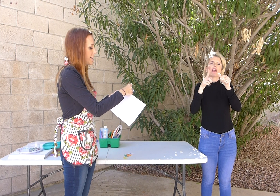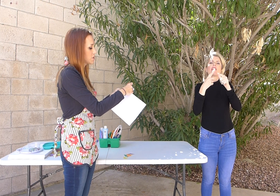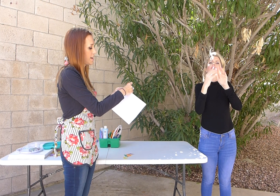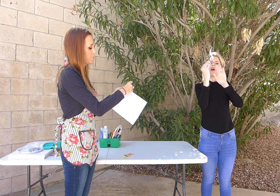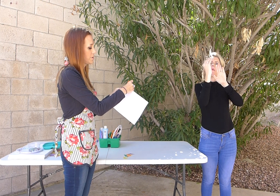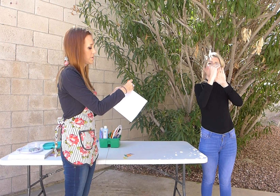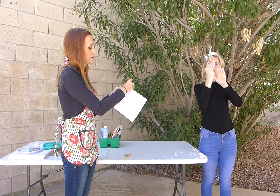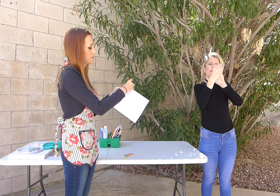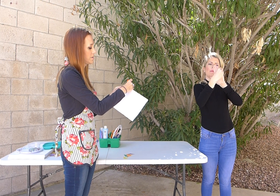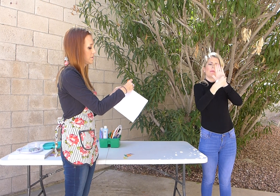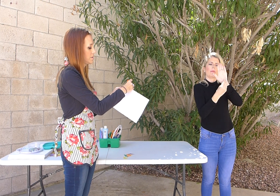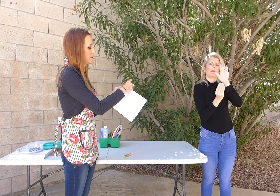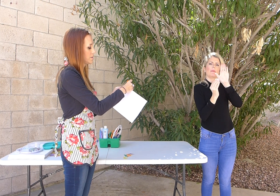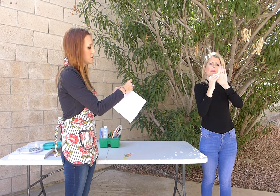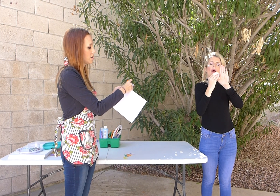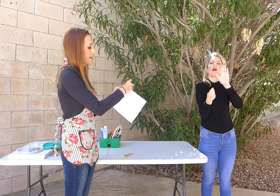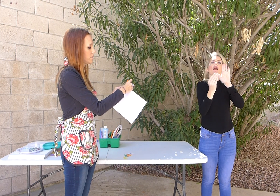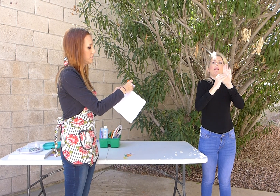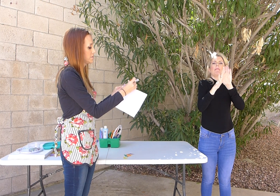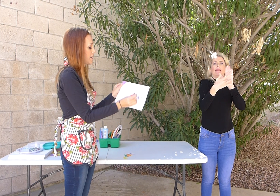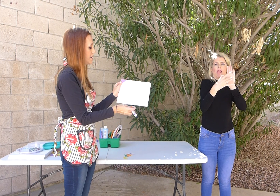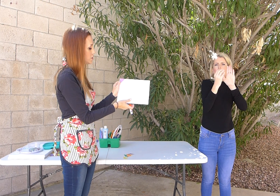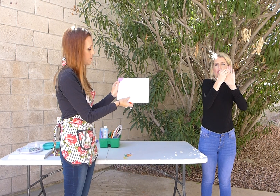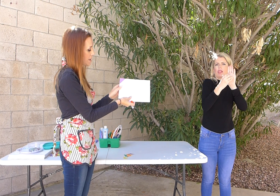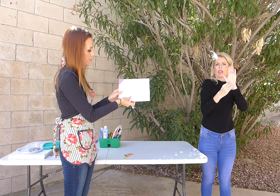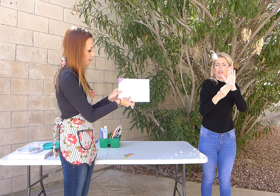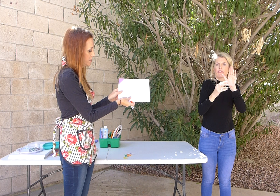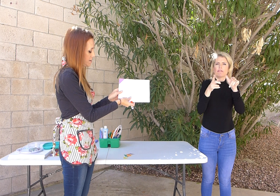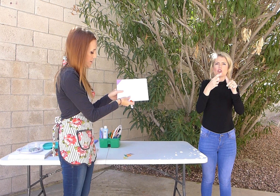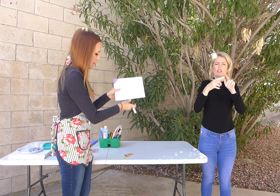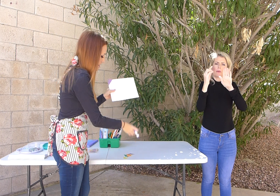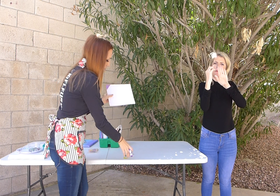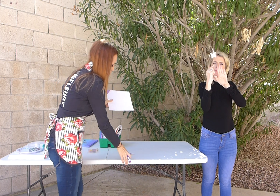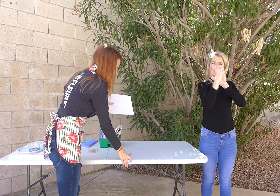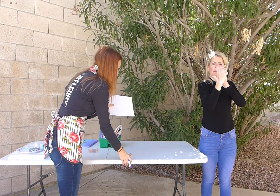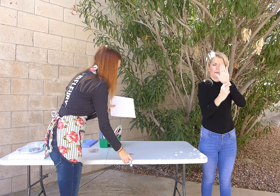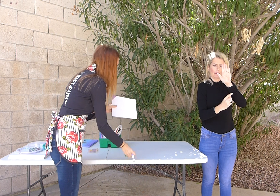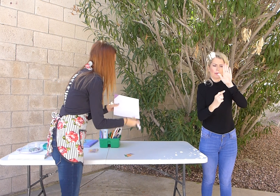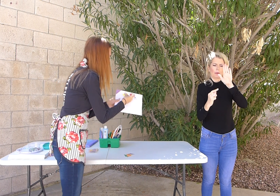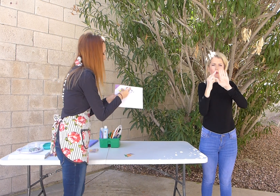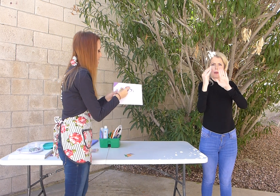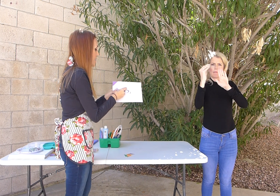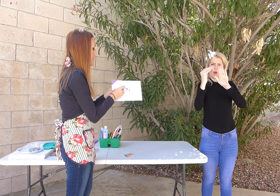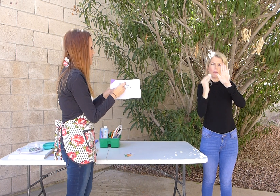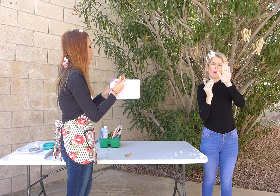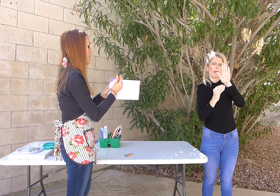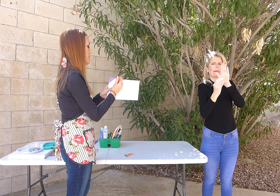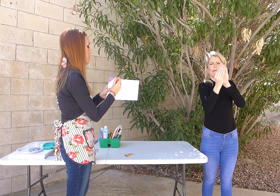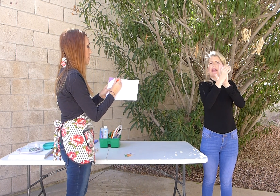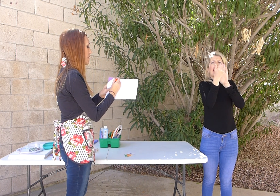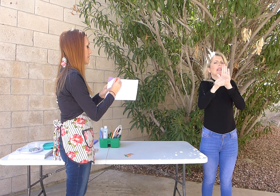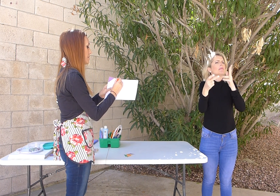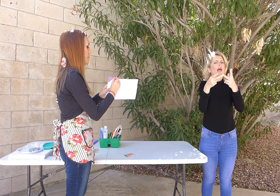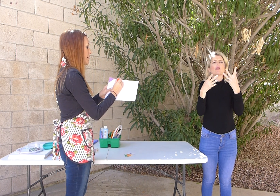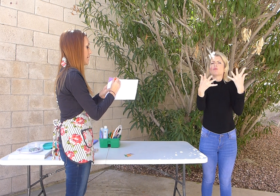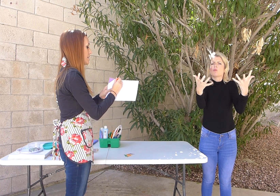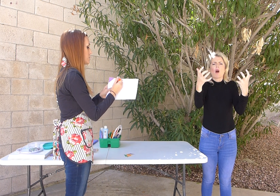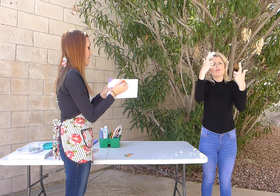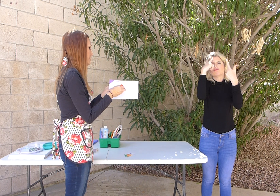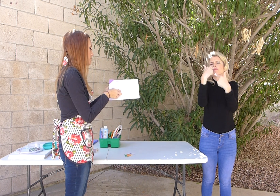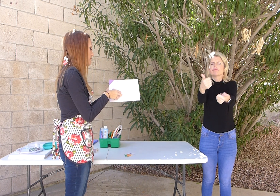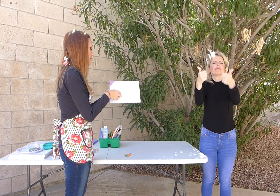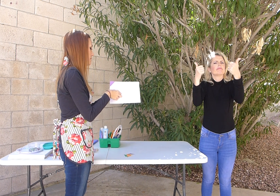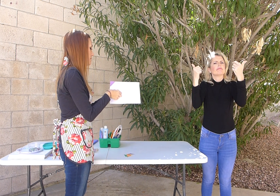you just match up your triangle to the edge of your paper, and you just start putting them anywhere you want.